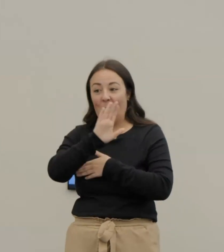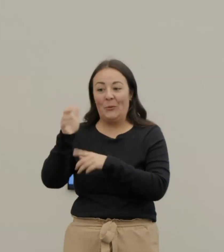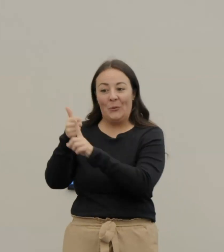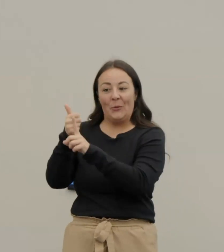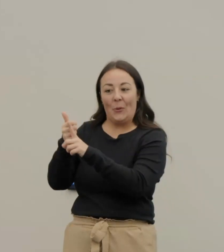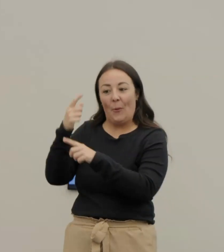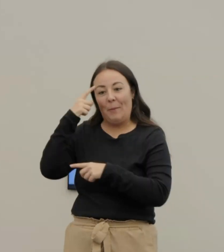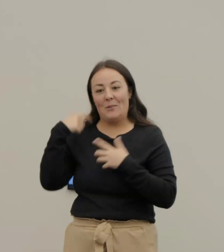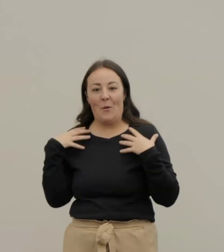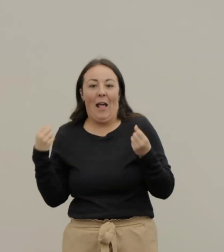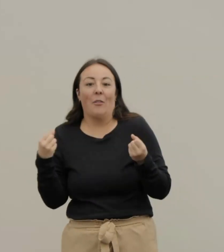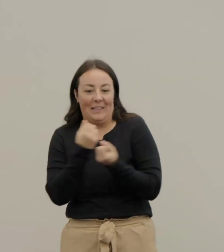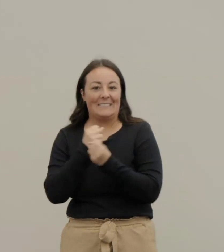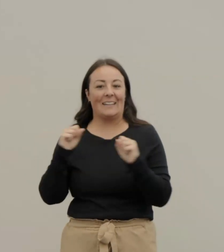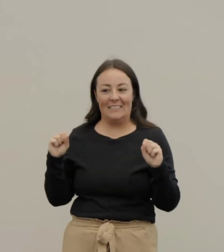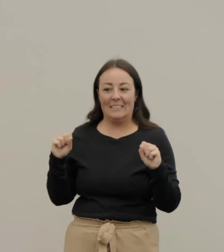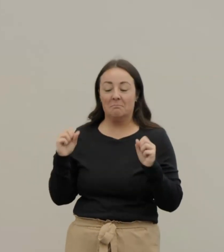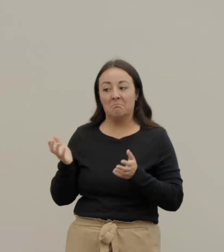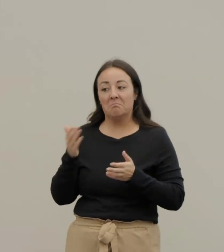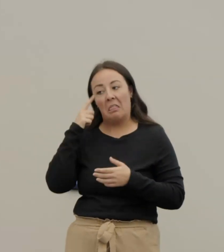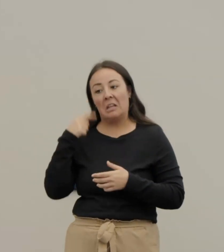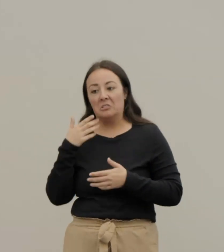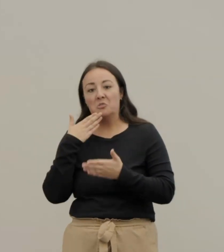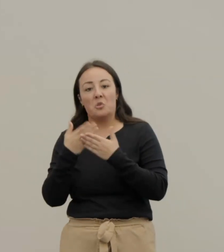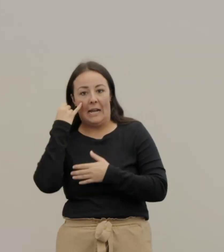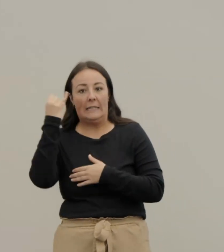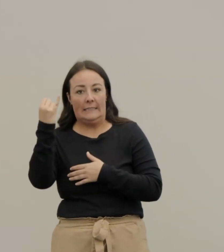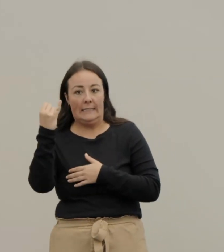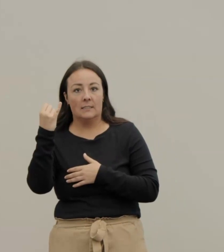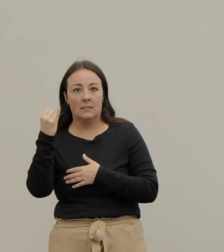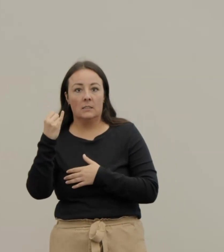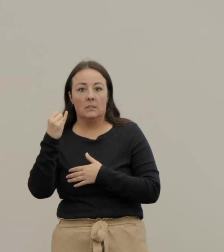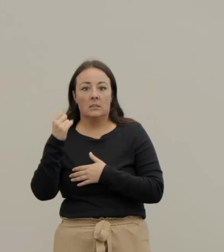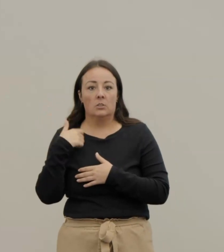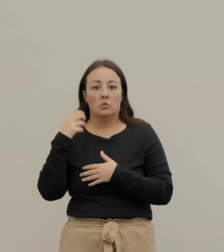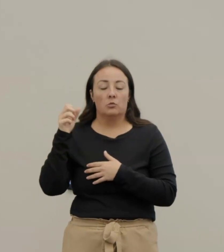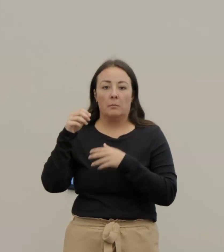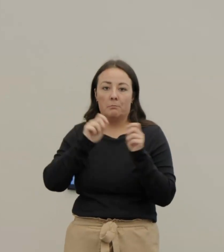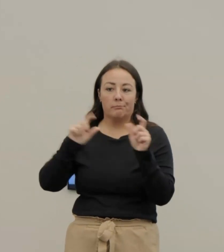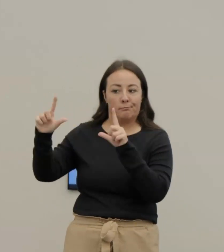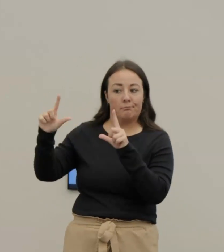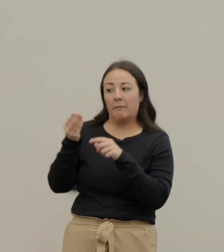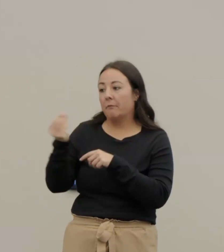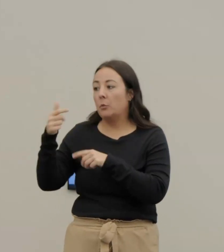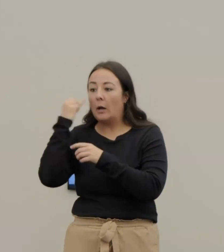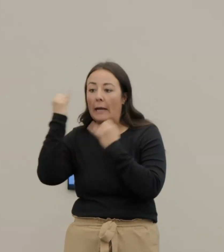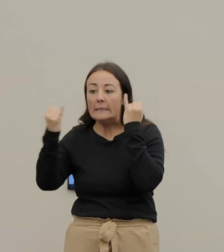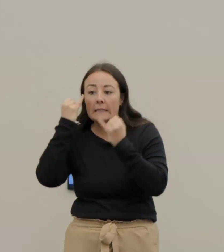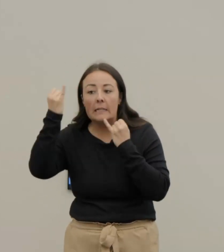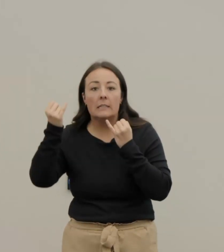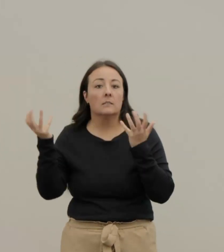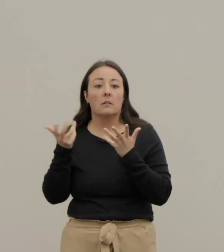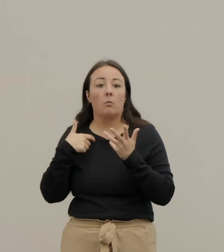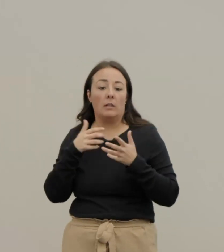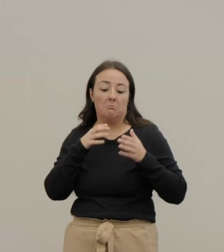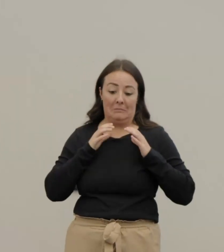for your own mental health. I think it's a good idea to do this. So I'm going to put these ideas out here that I've talked with some of our customers about